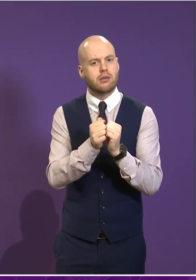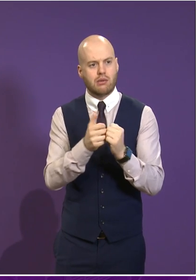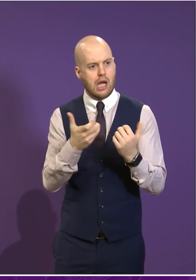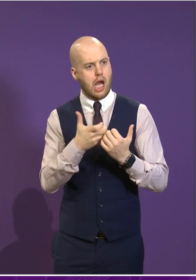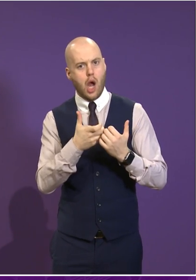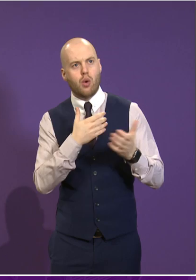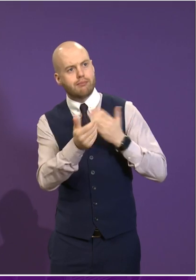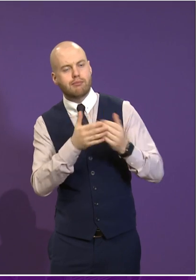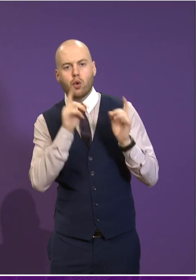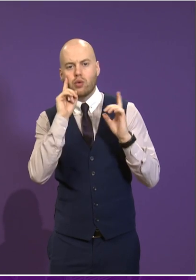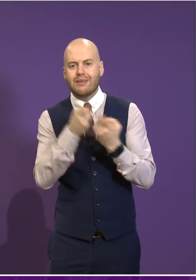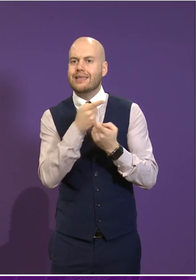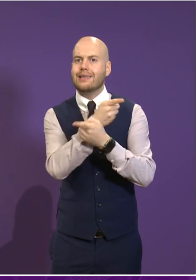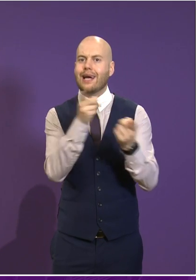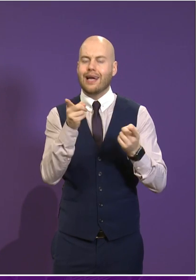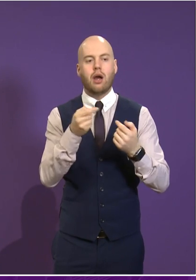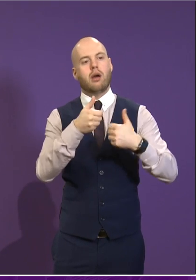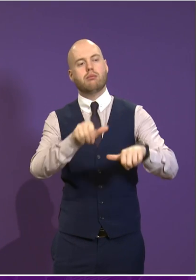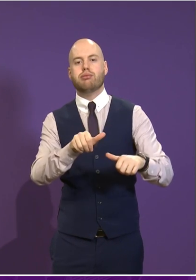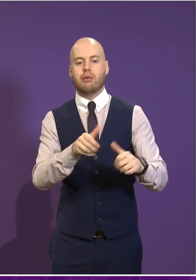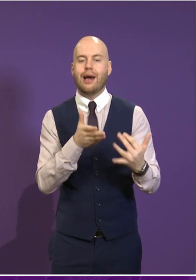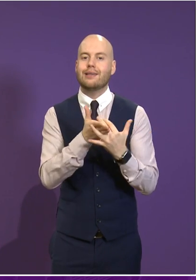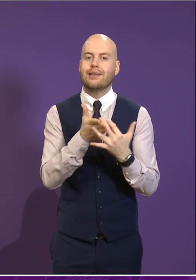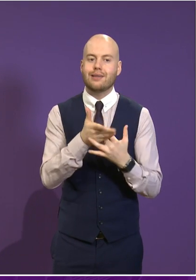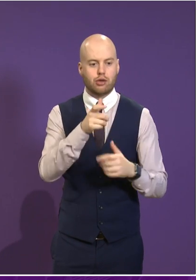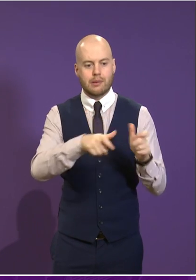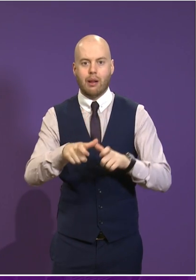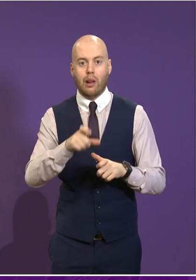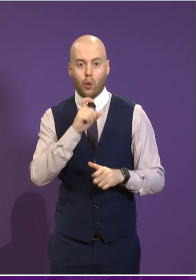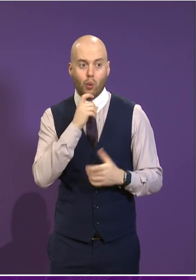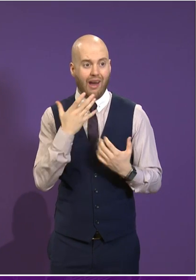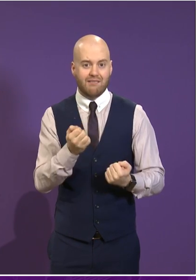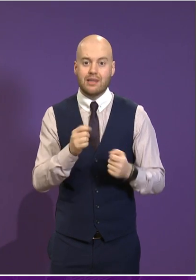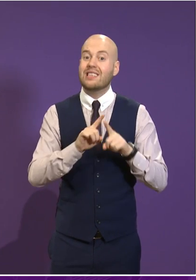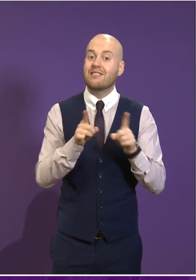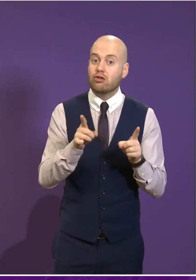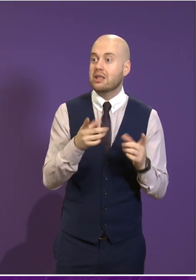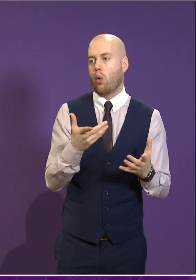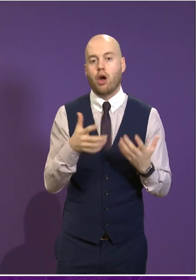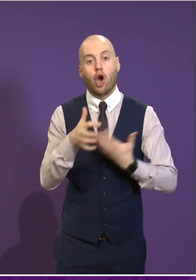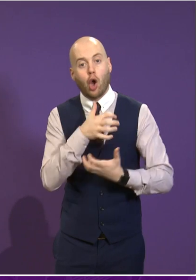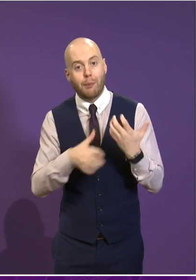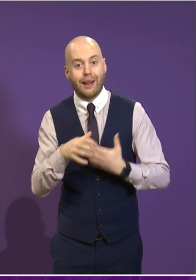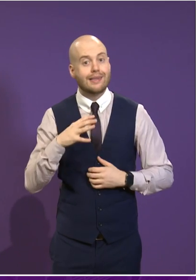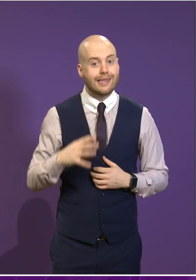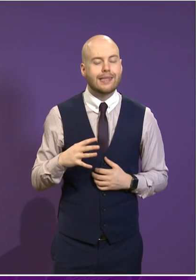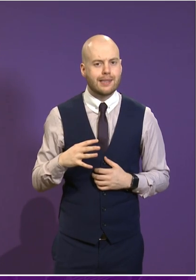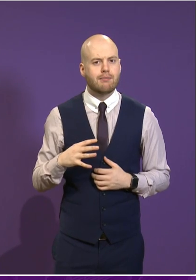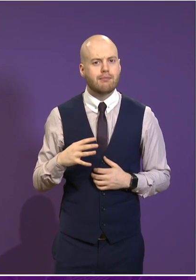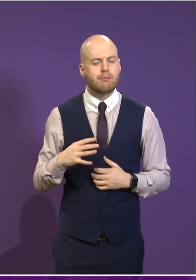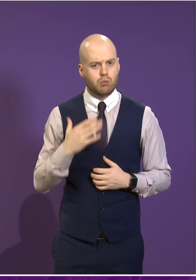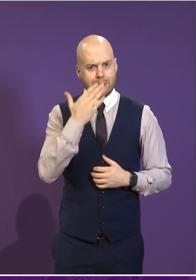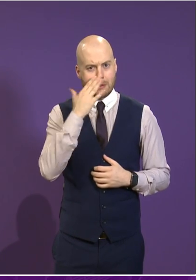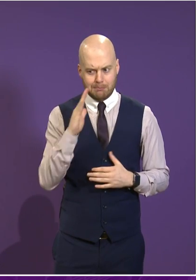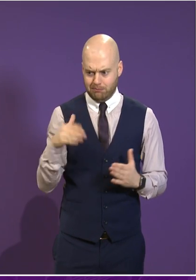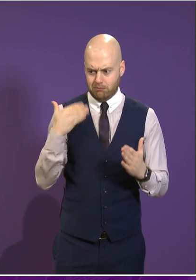of universities in order to provide access to people who maybe have different or complex needs. It seems to be, for the evidence that we've